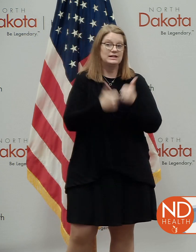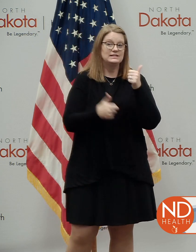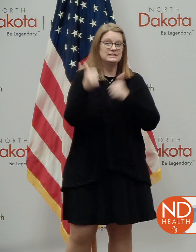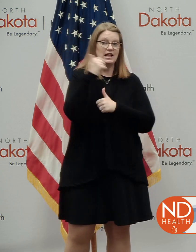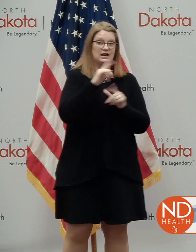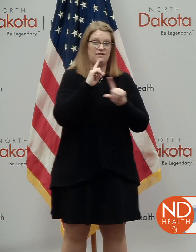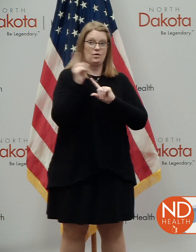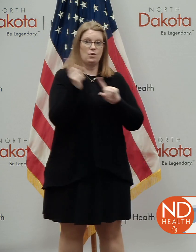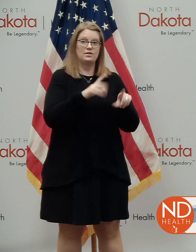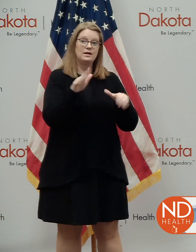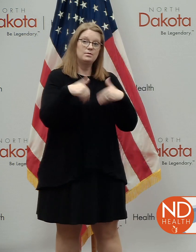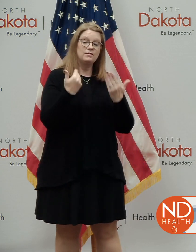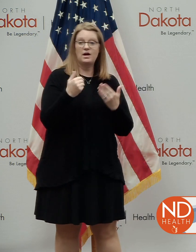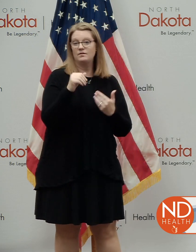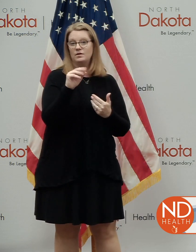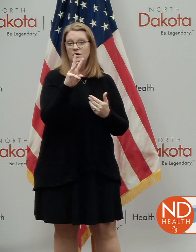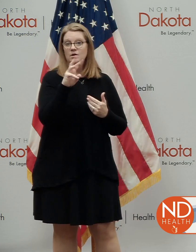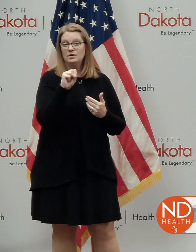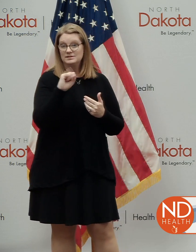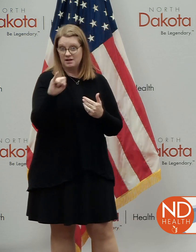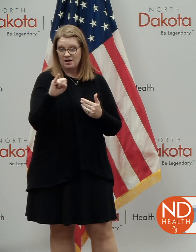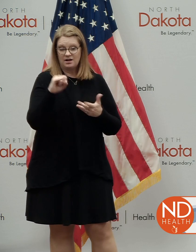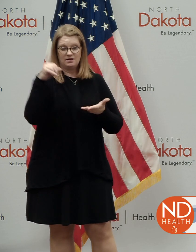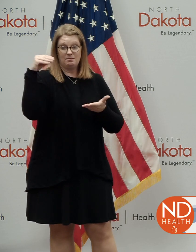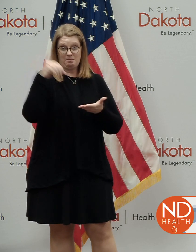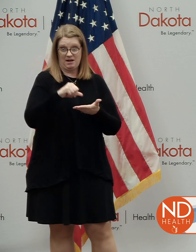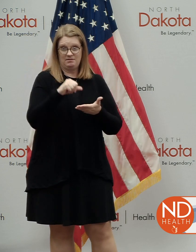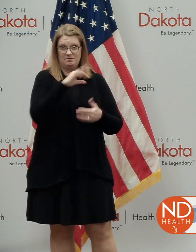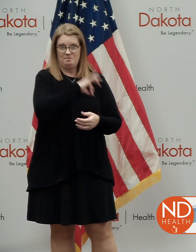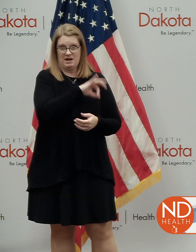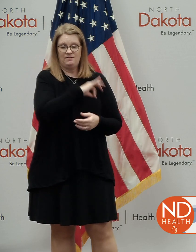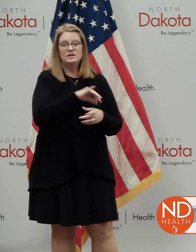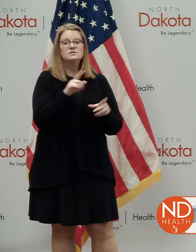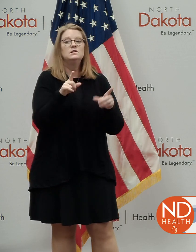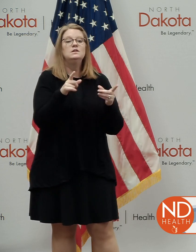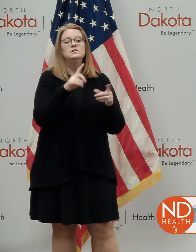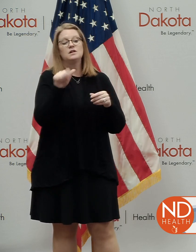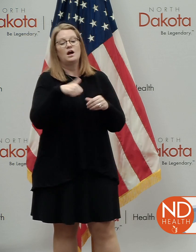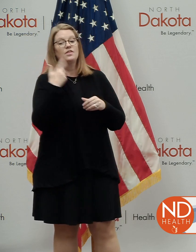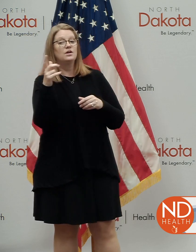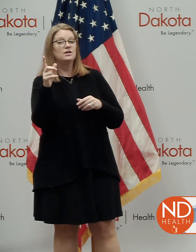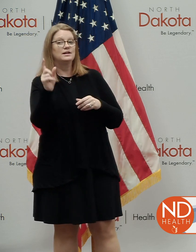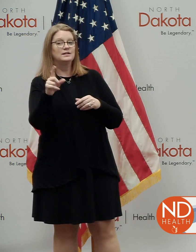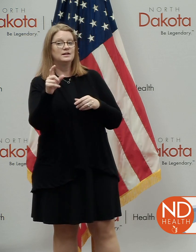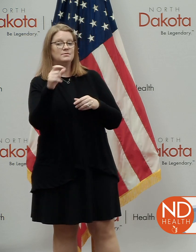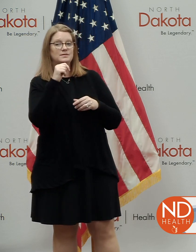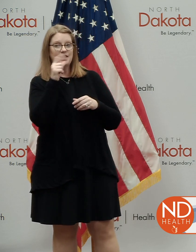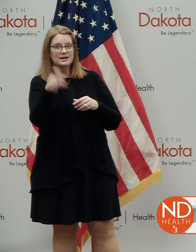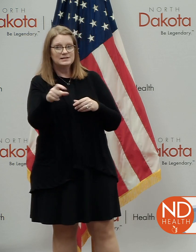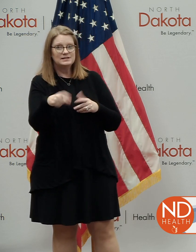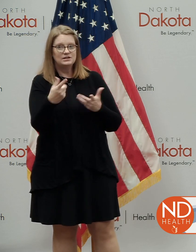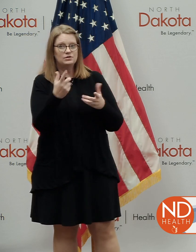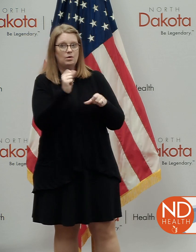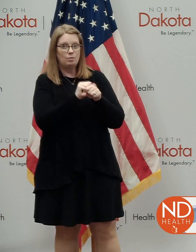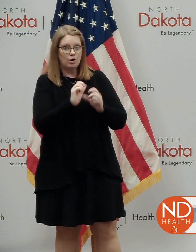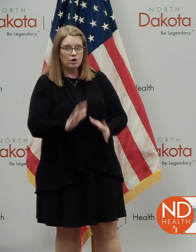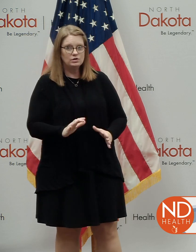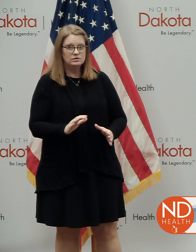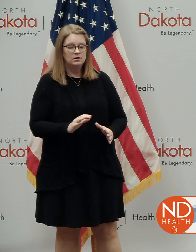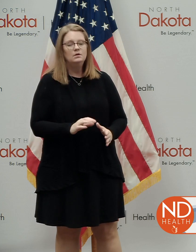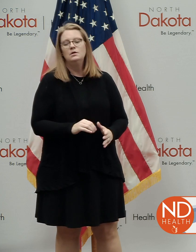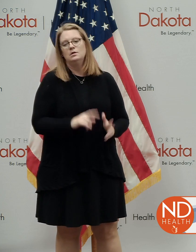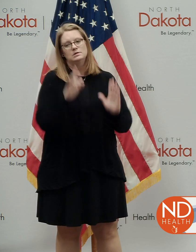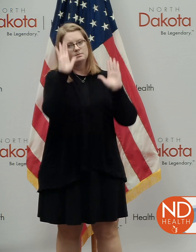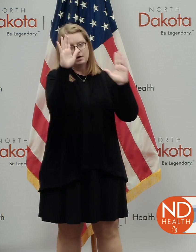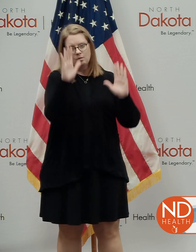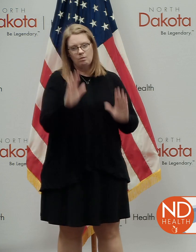workers' compensation benefits to volunteers and other essential workers not currently eligible have been a great comfort for those serving